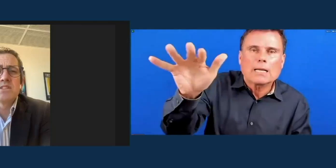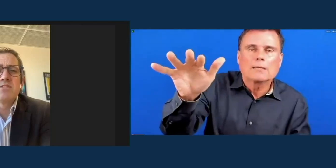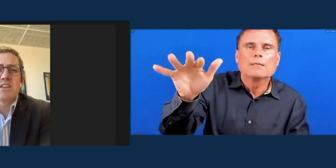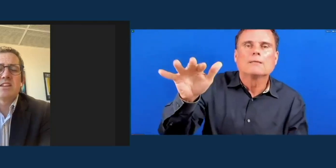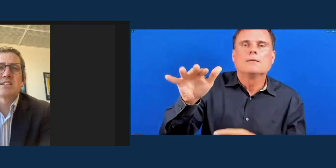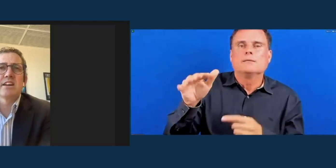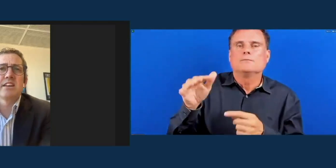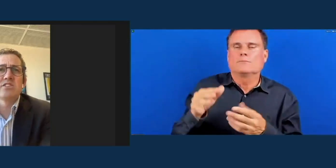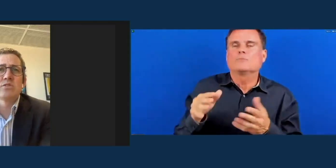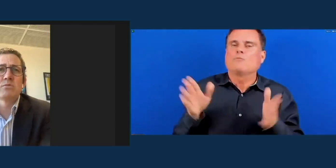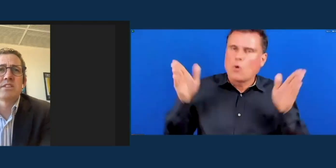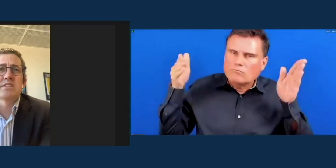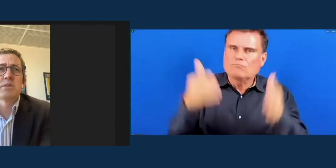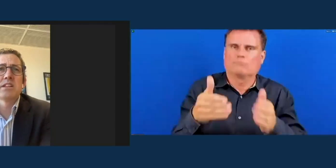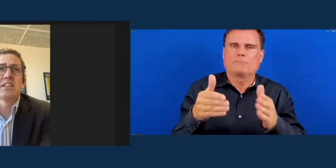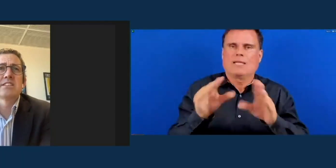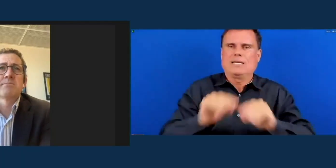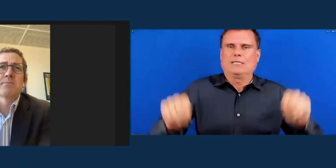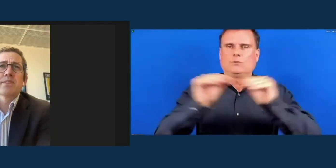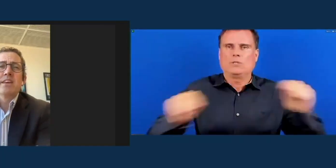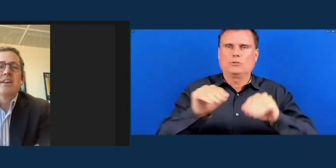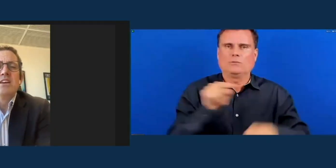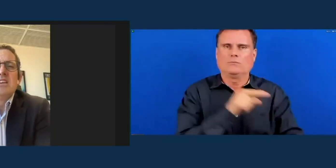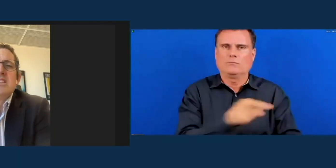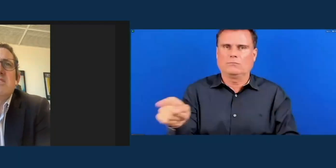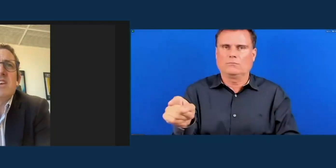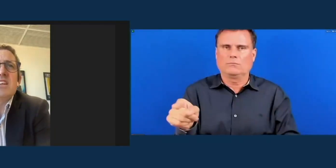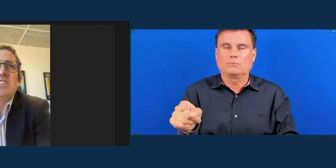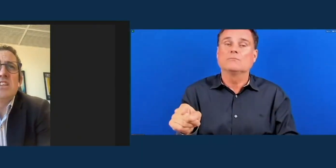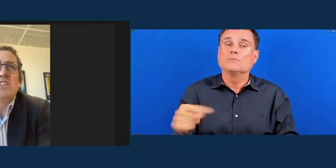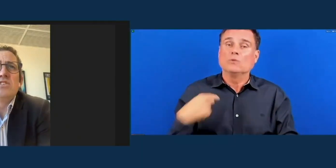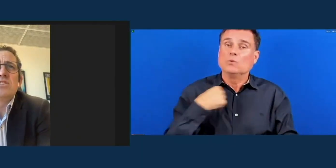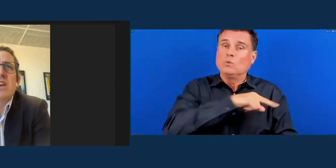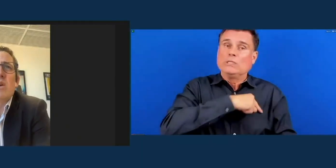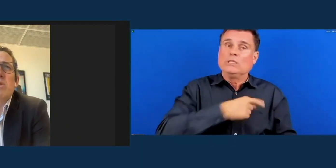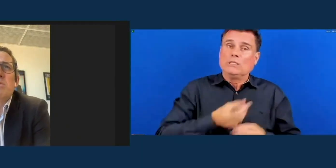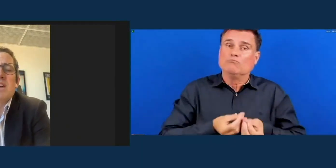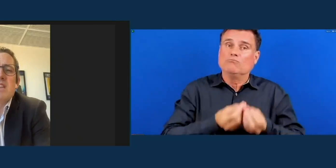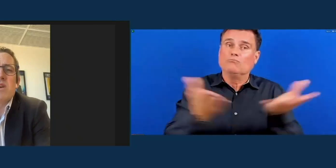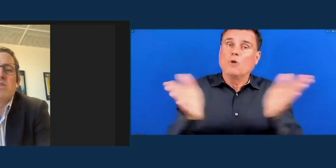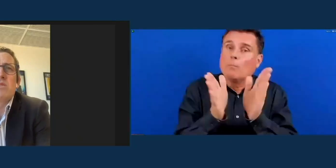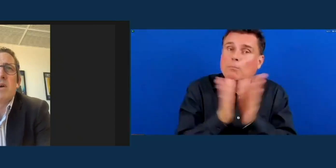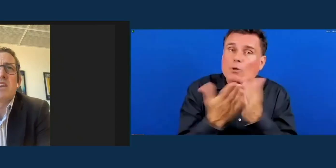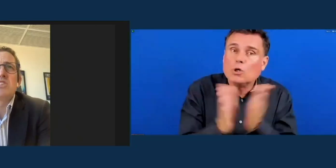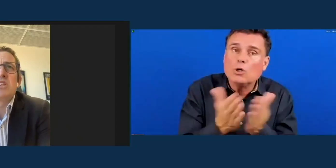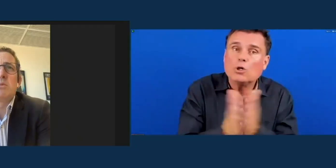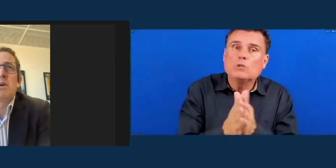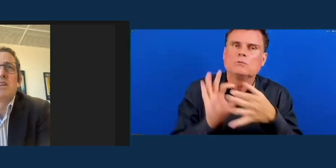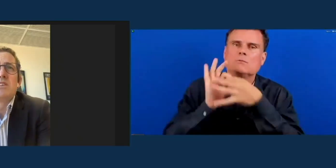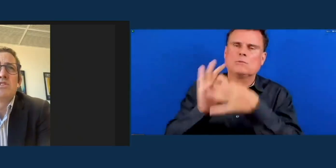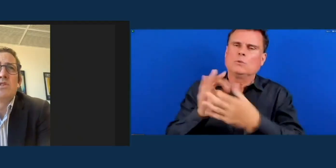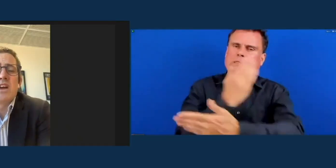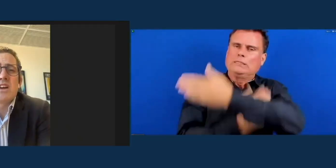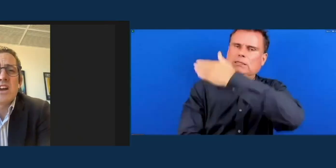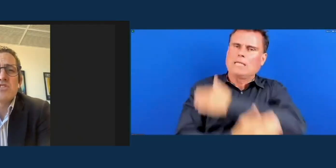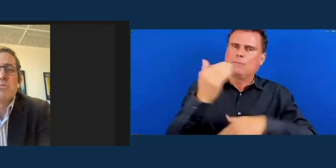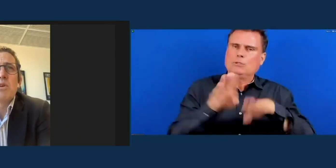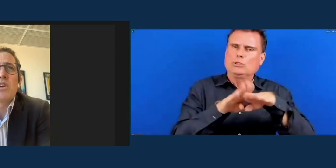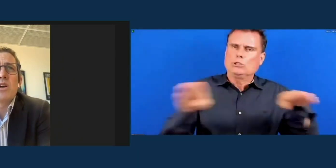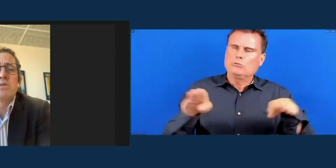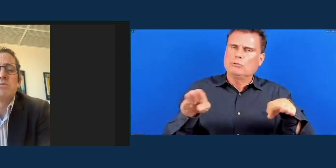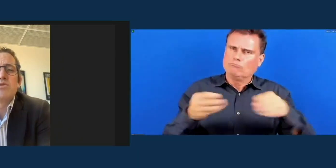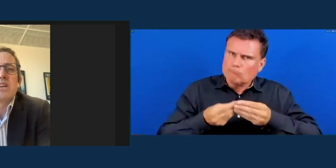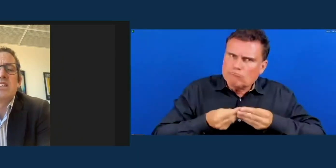materials specifically targeting children with disabilities. DFAT continues to help communicate the value of the partnership to our